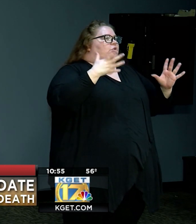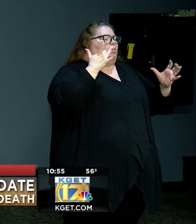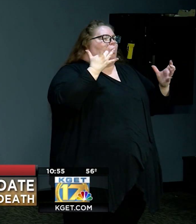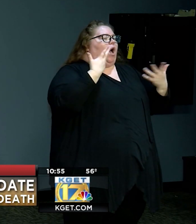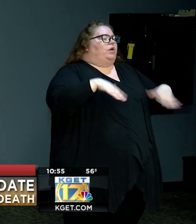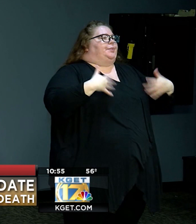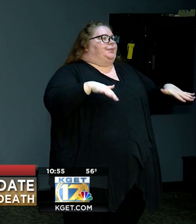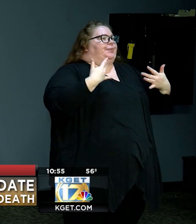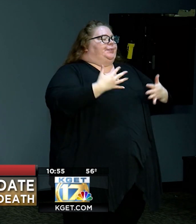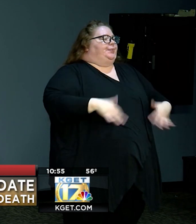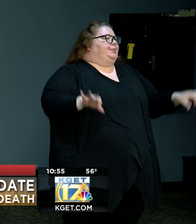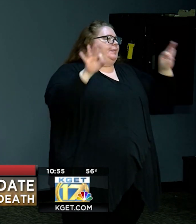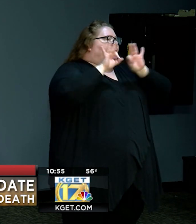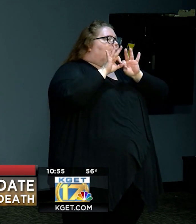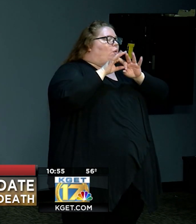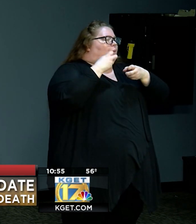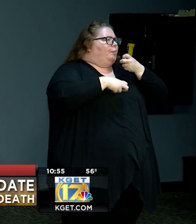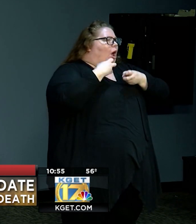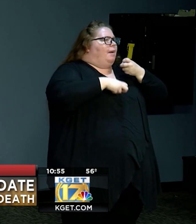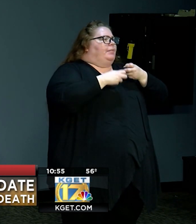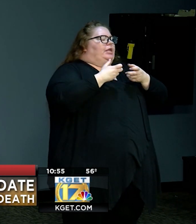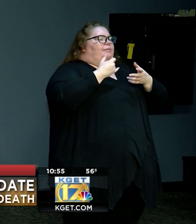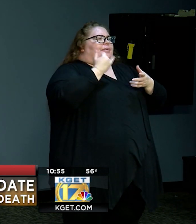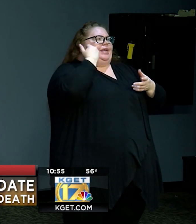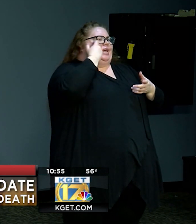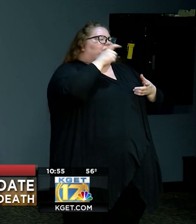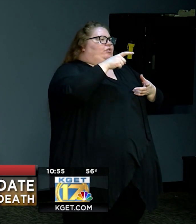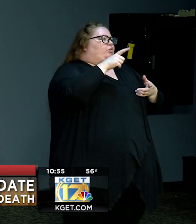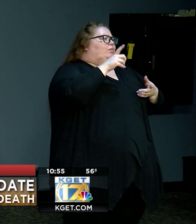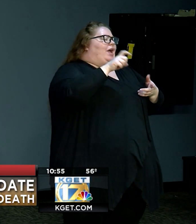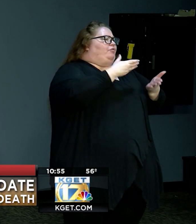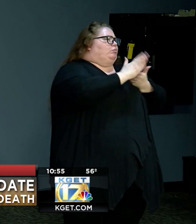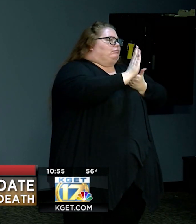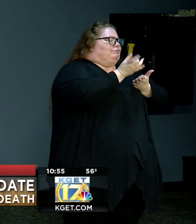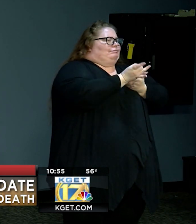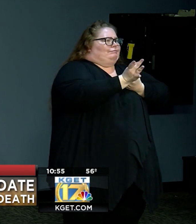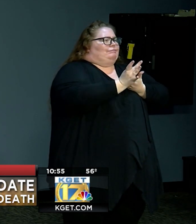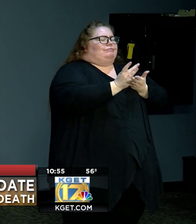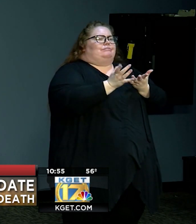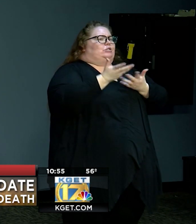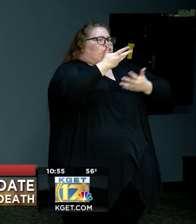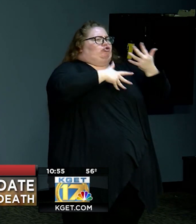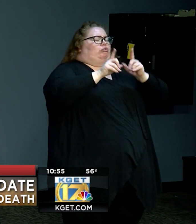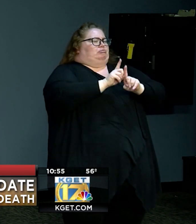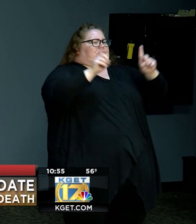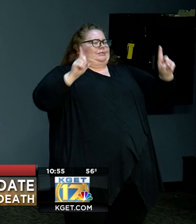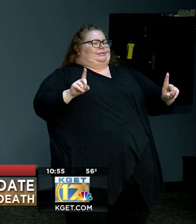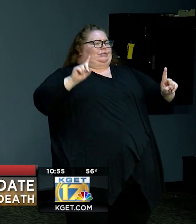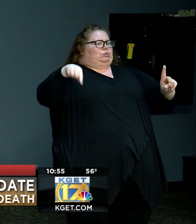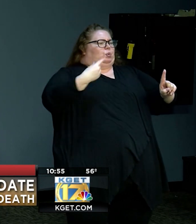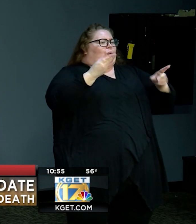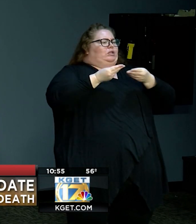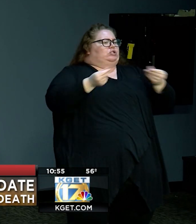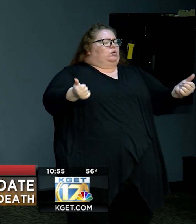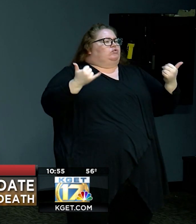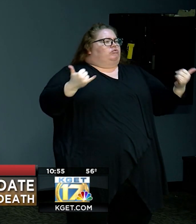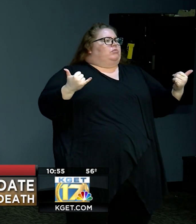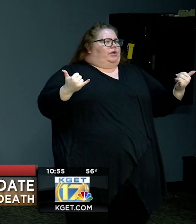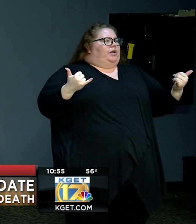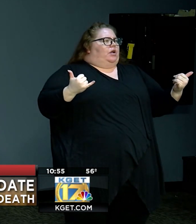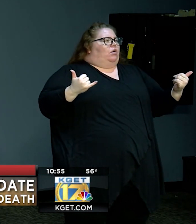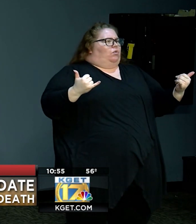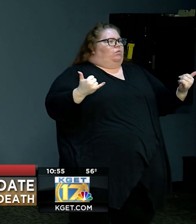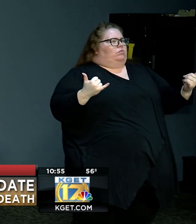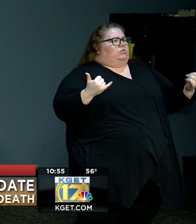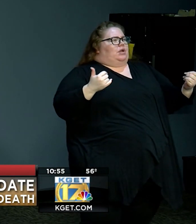immensely problematic for us to put more people on the streets when we know that social distancing is the only solution really that we have